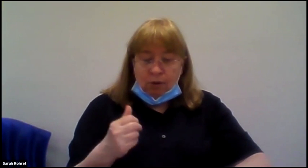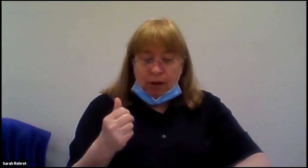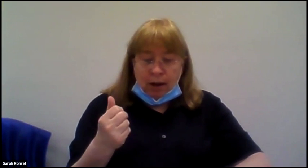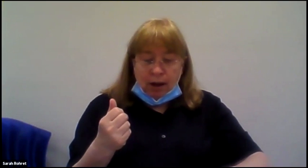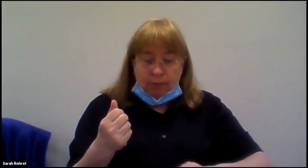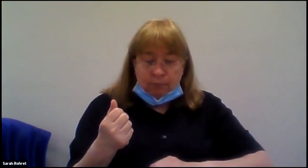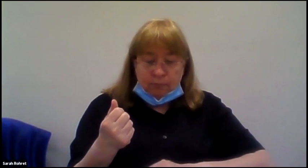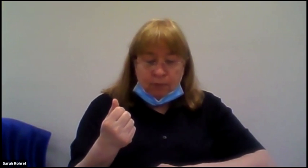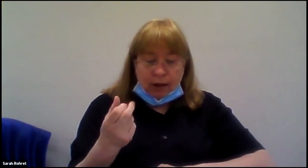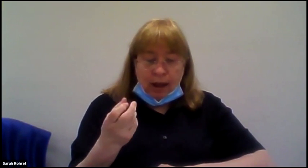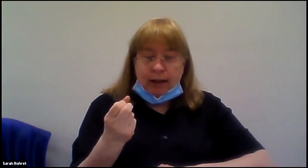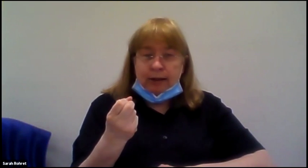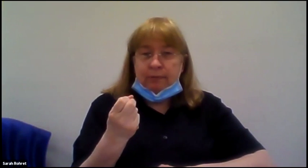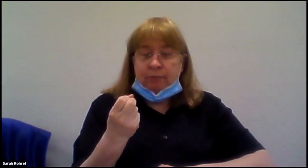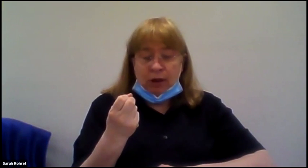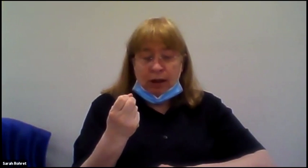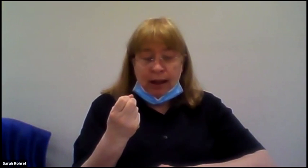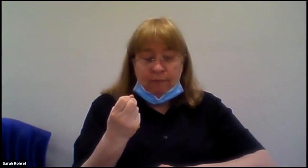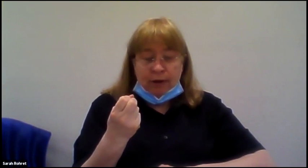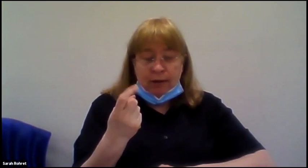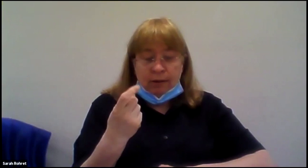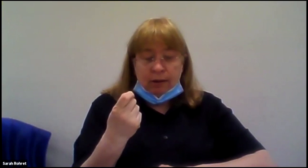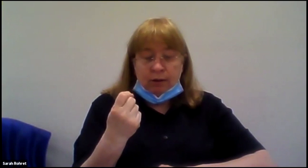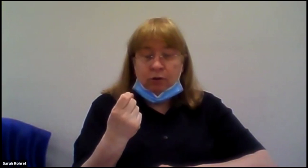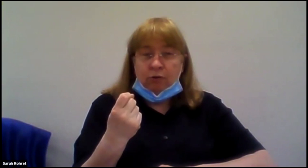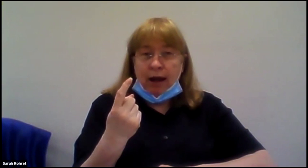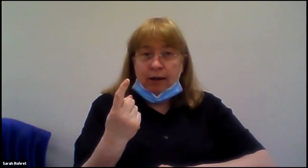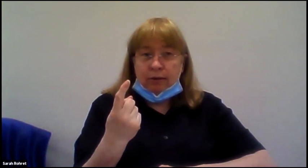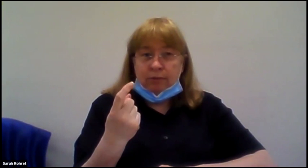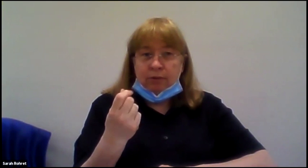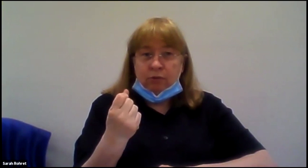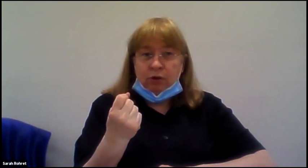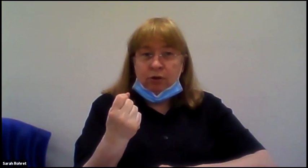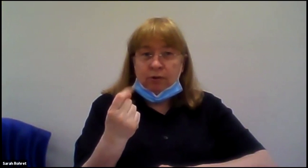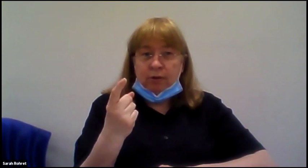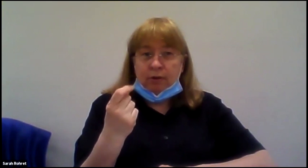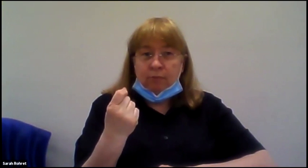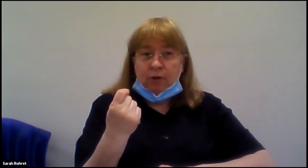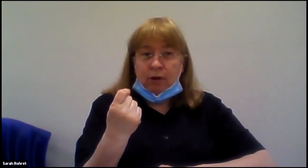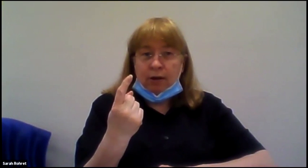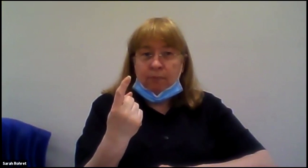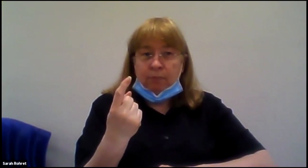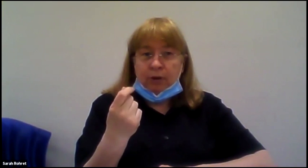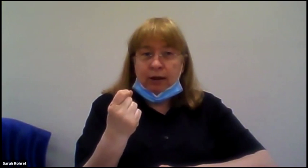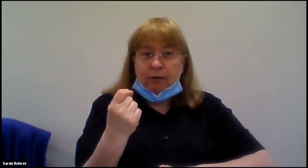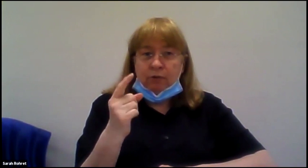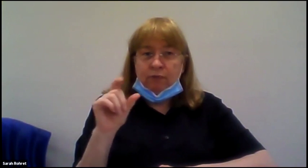going, like, the 11 is correct. You just stick your